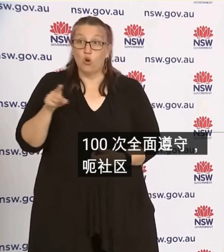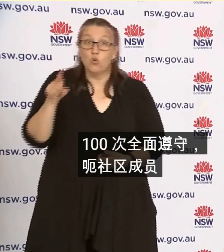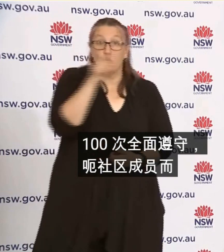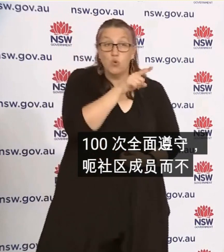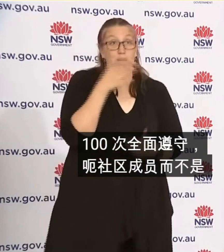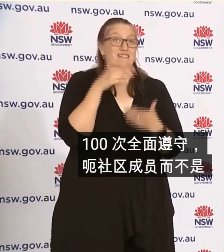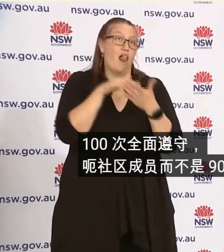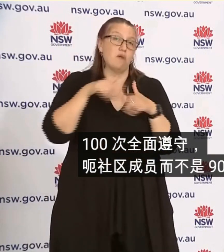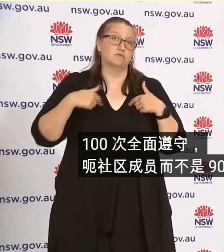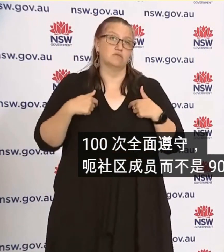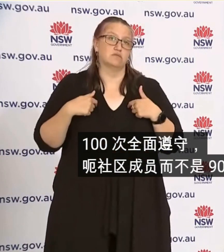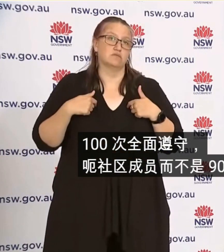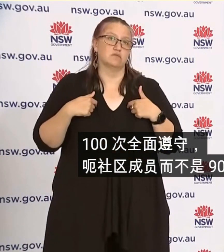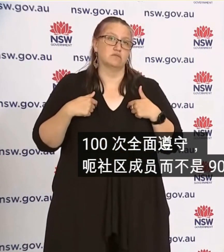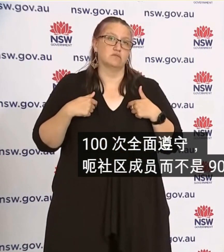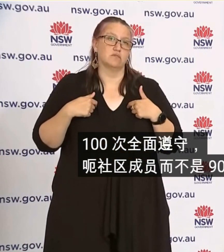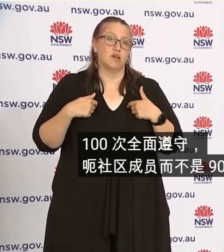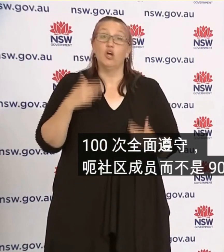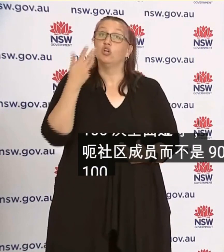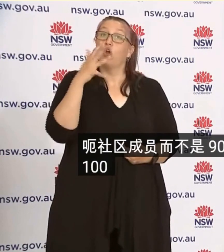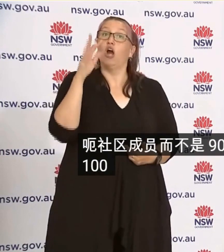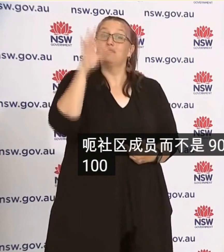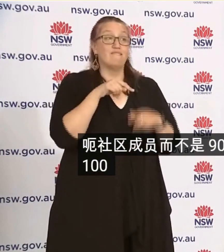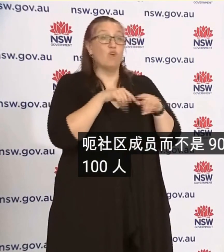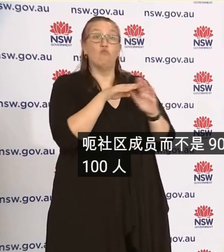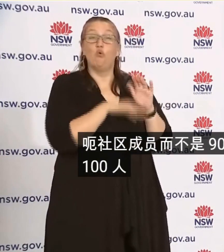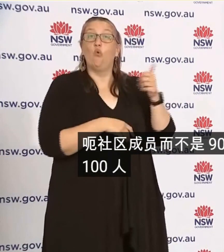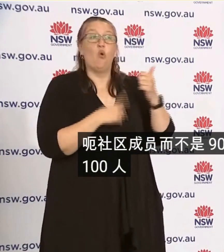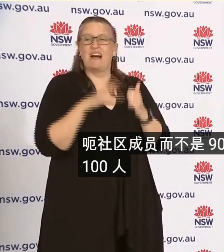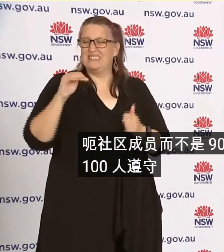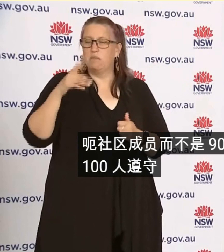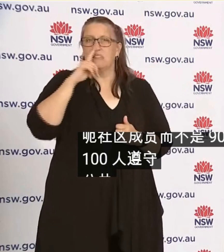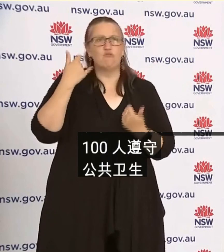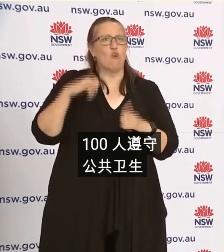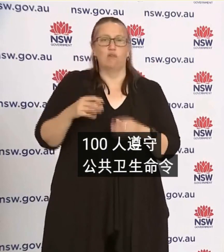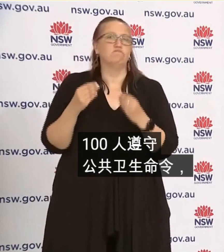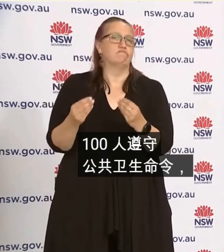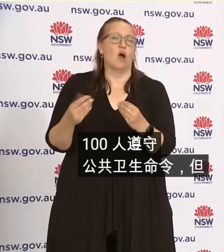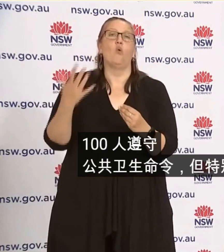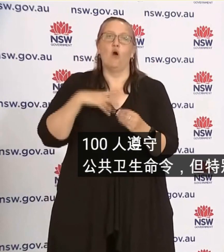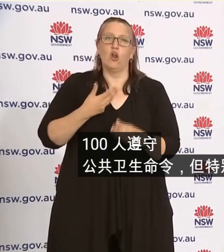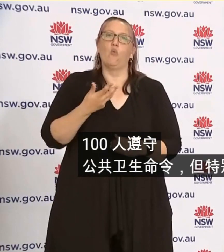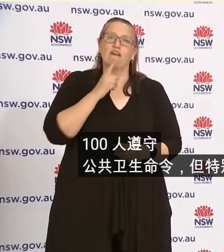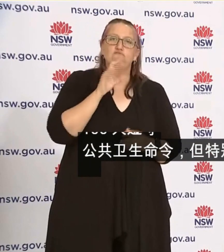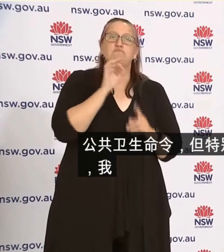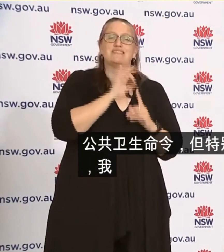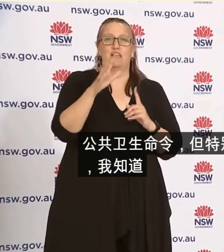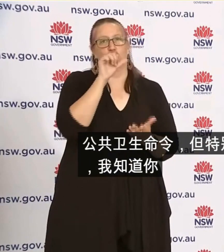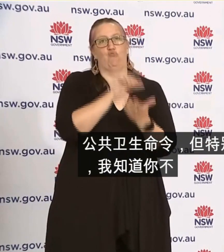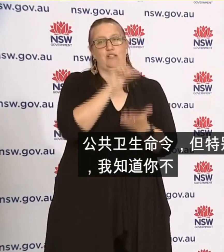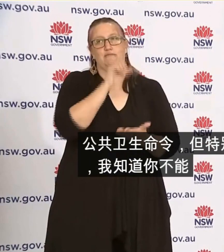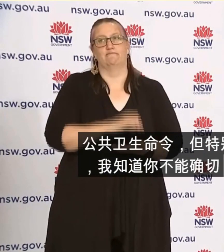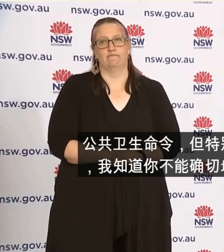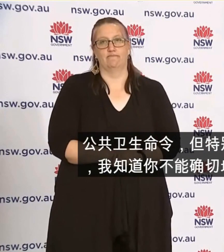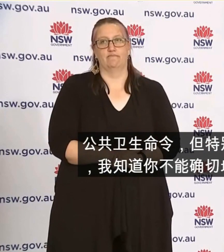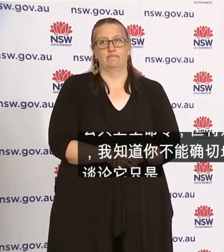the community members, not 90%, not 95%, but 100% of people complying with public health orders. But specifically on those, I